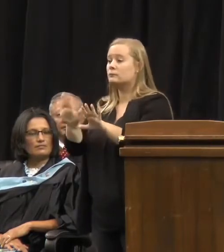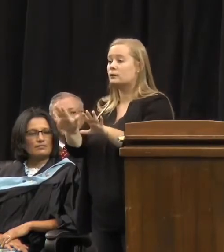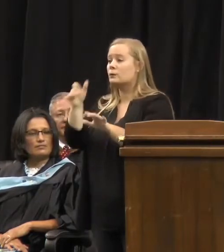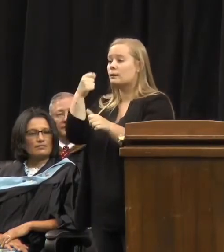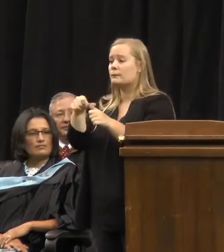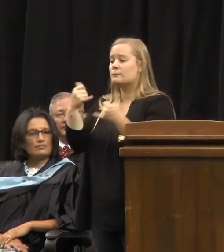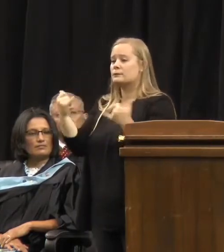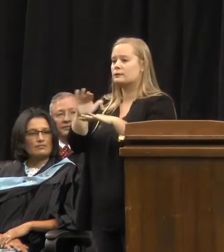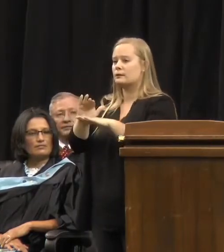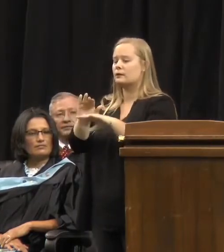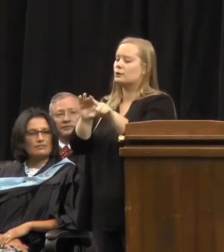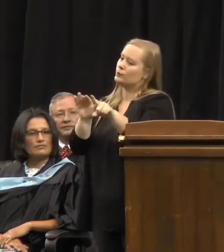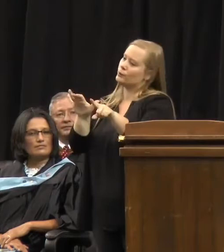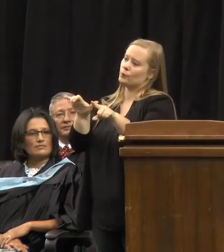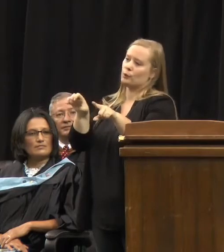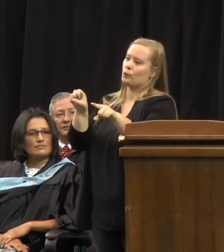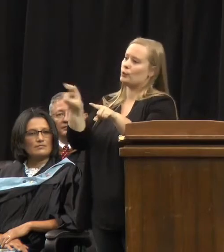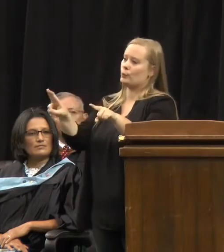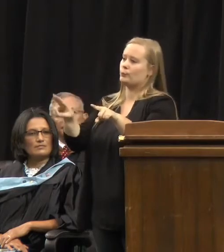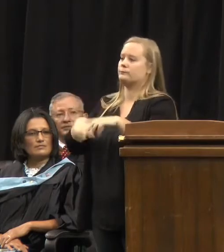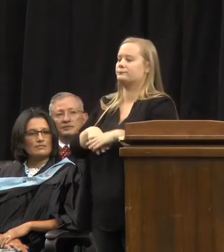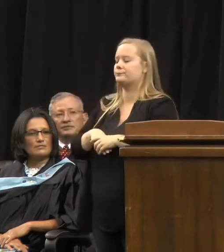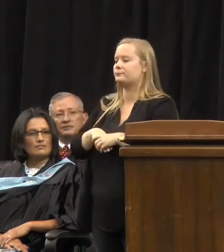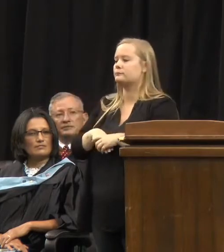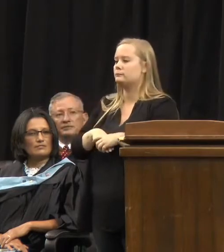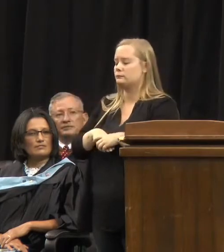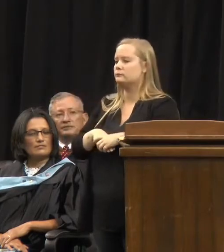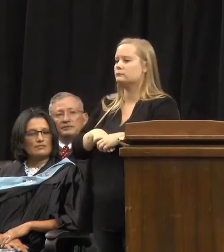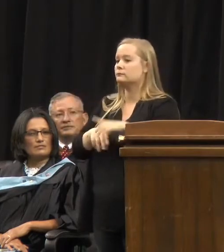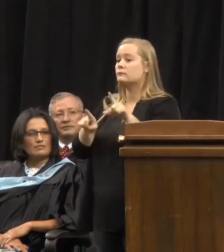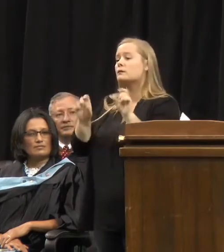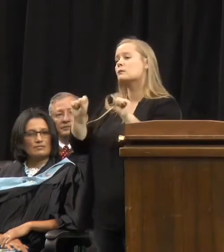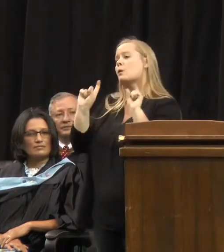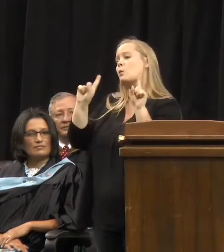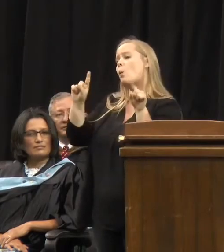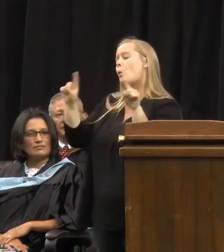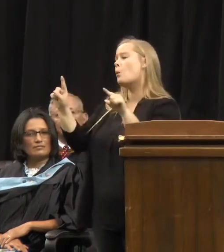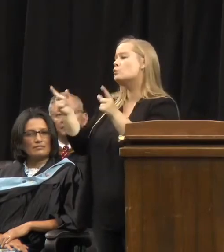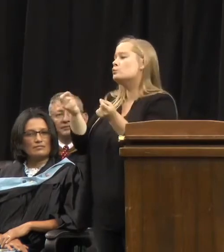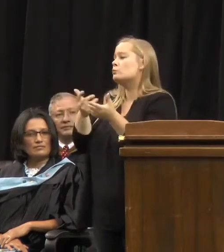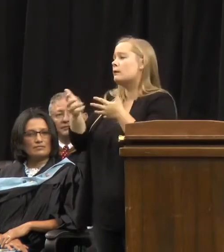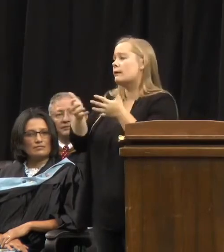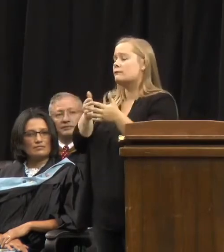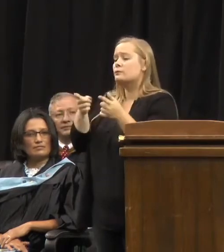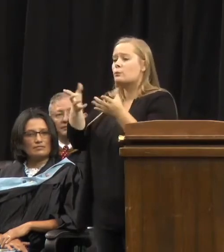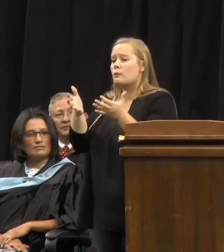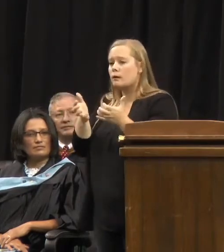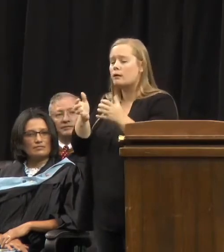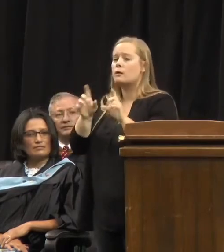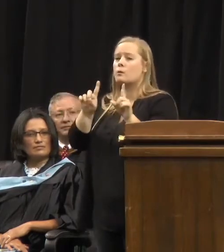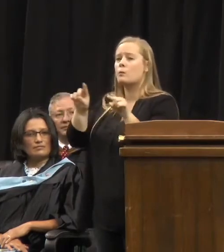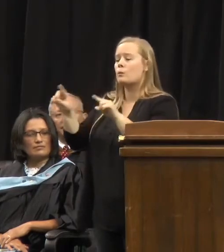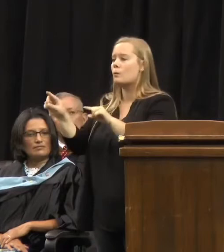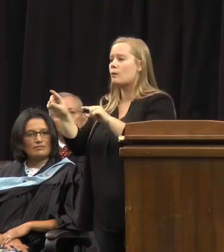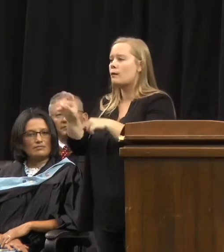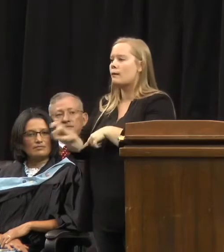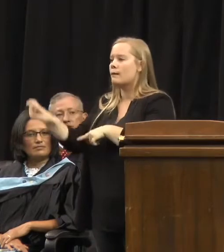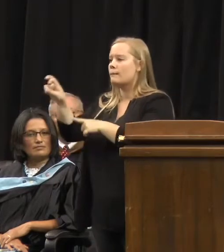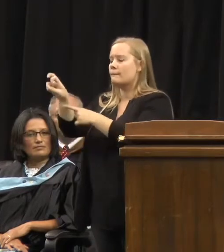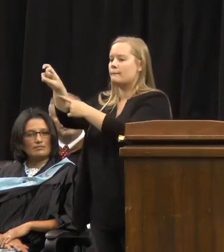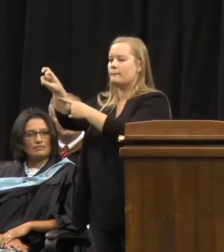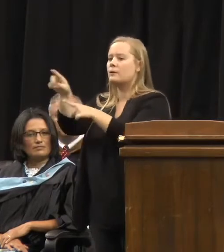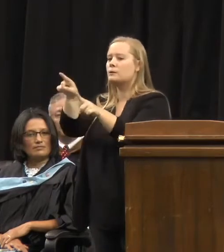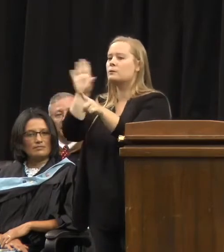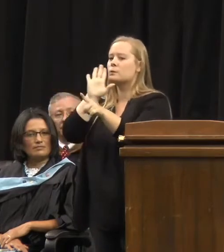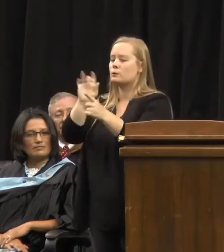tonight? You. You can go wherever you want to go. Wherever your path leads you, you